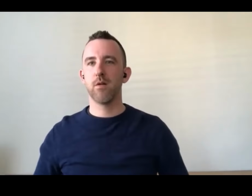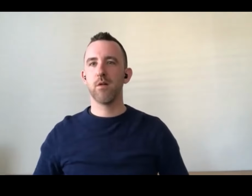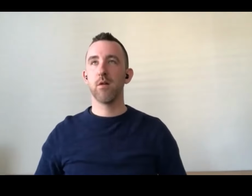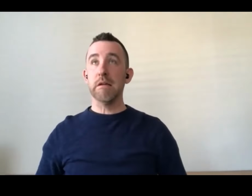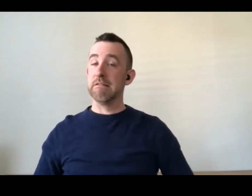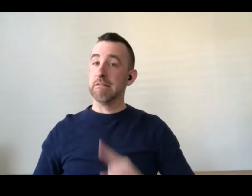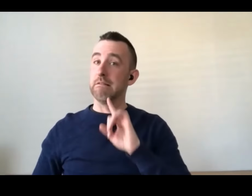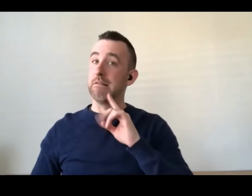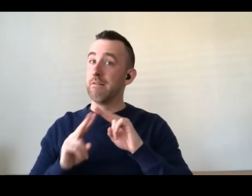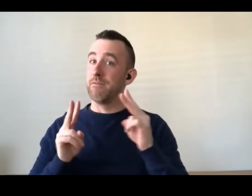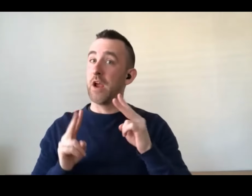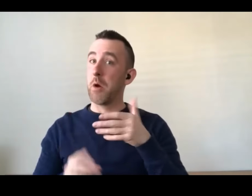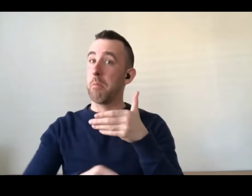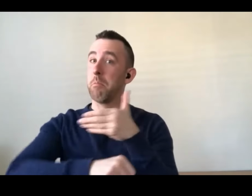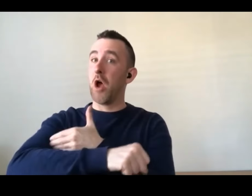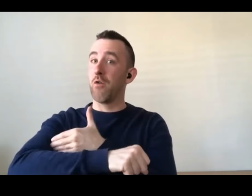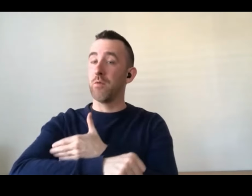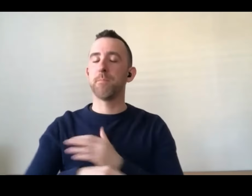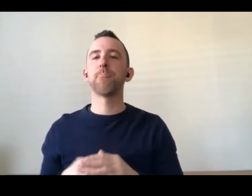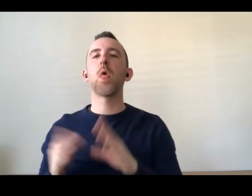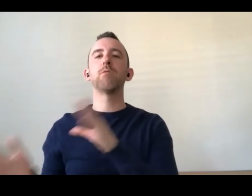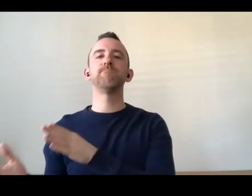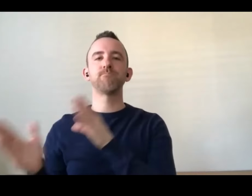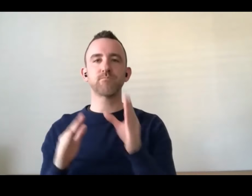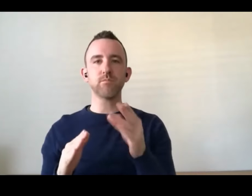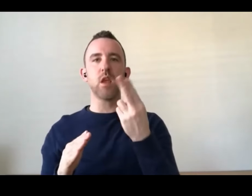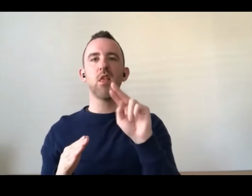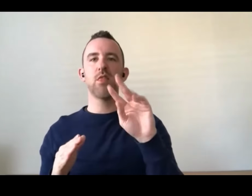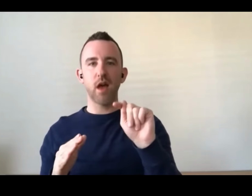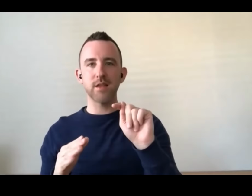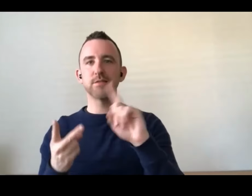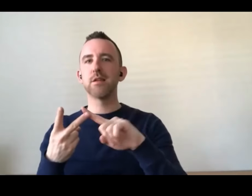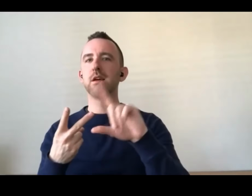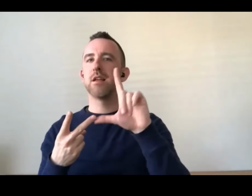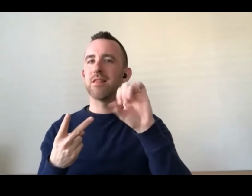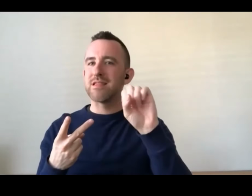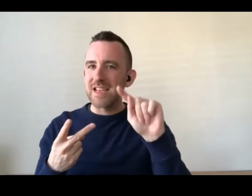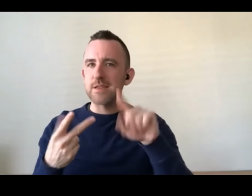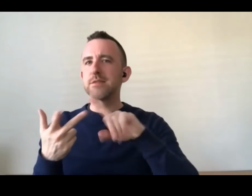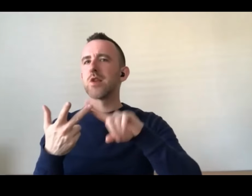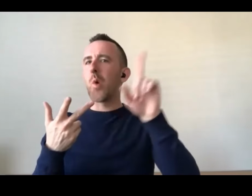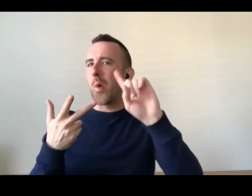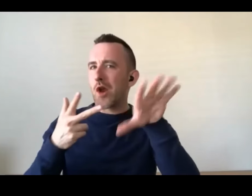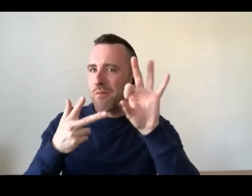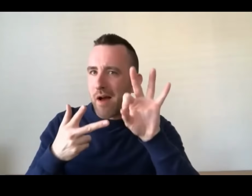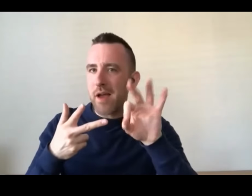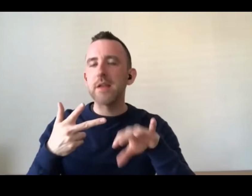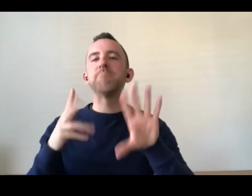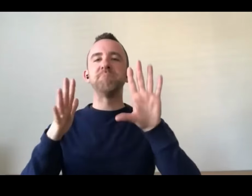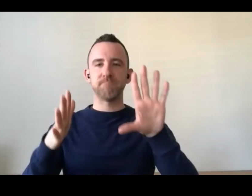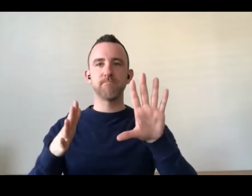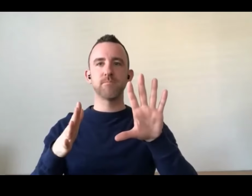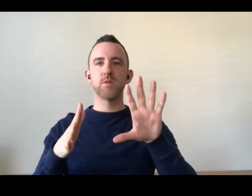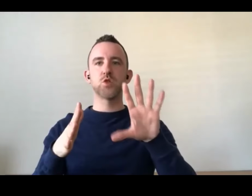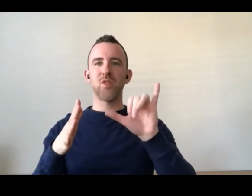Very, very. So let's get into the hunt, the list, how to find the list, where it will be. Let's take that